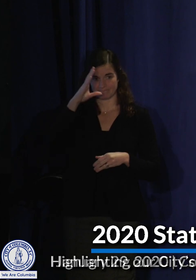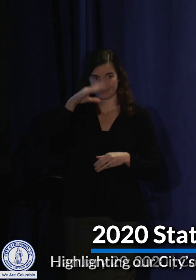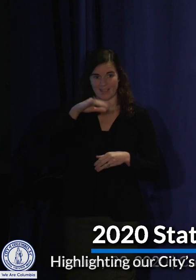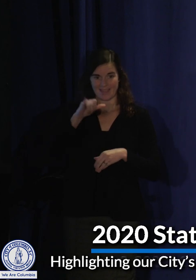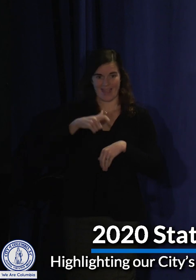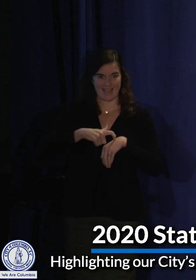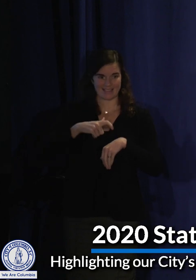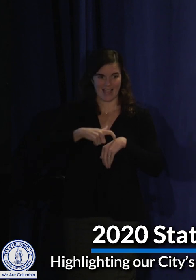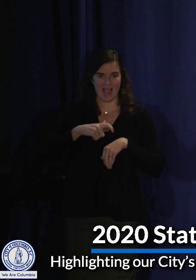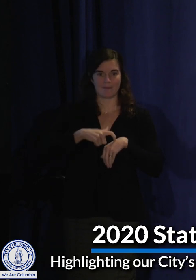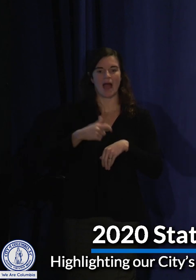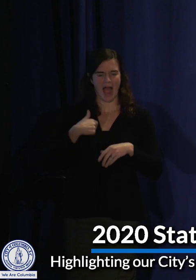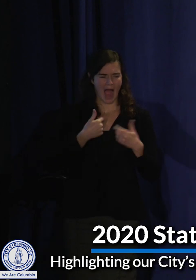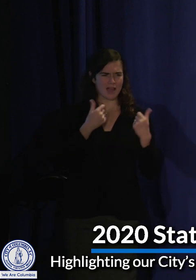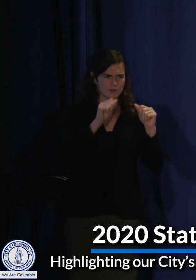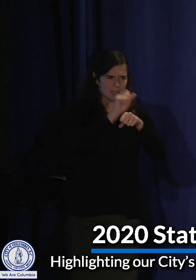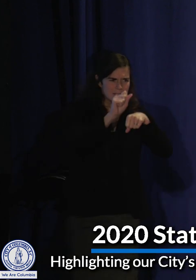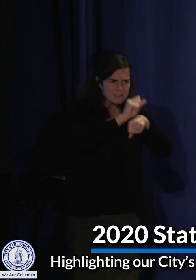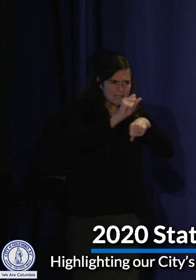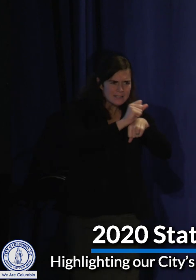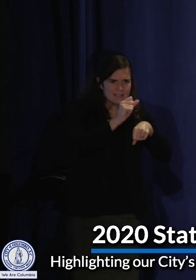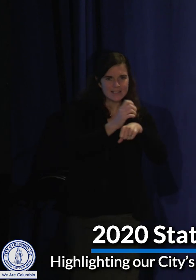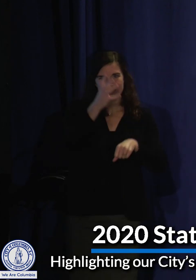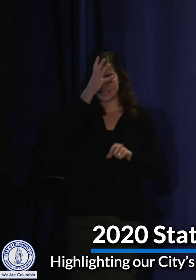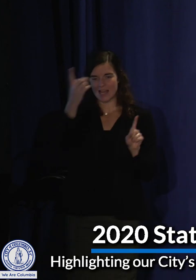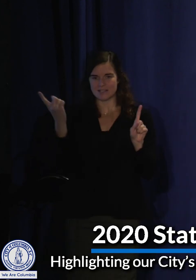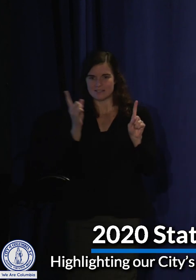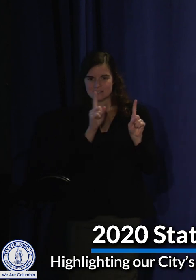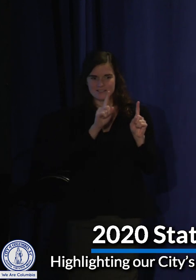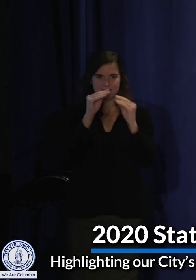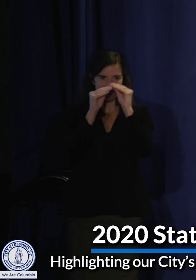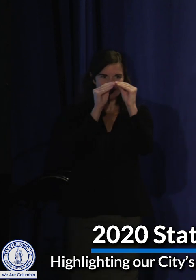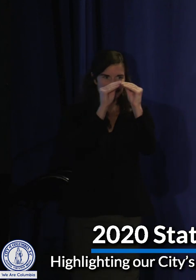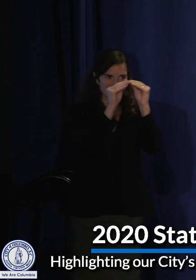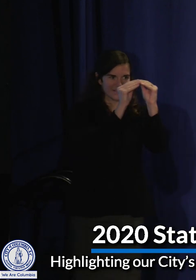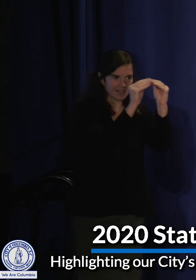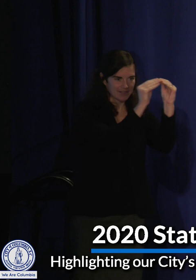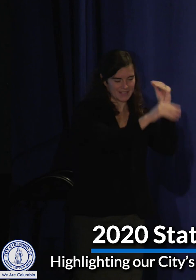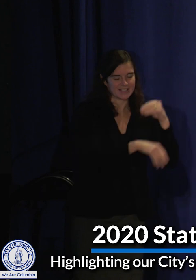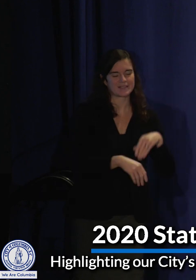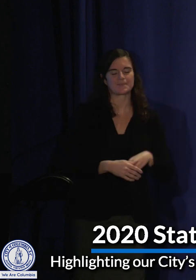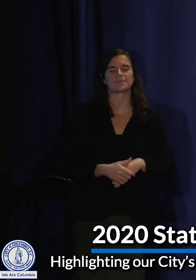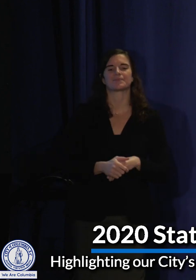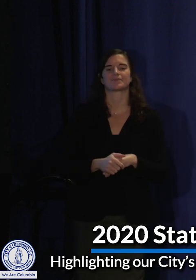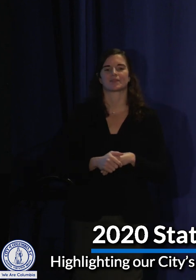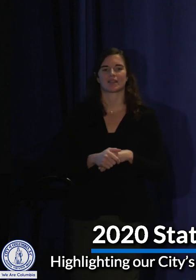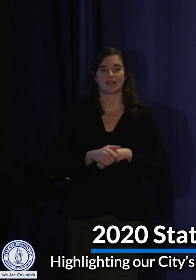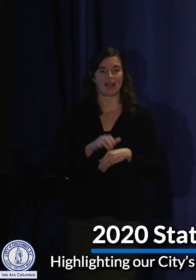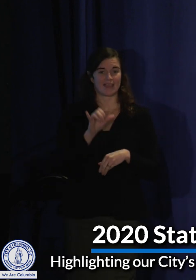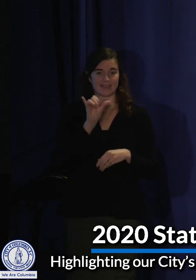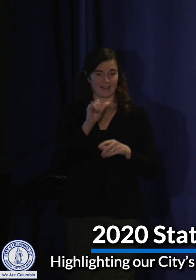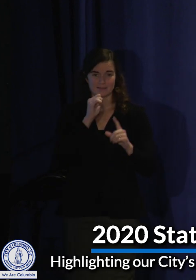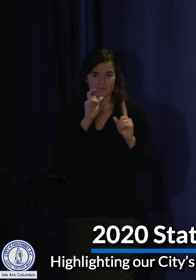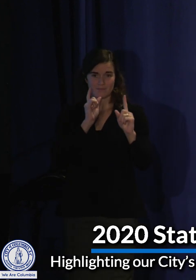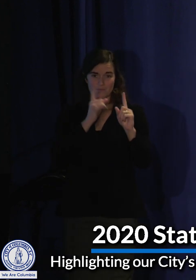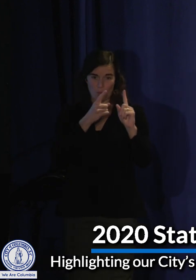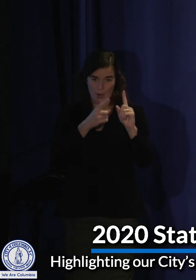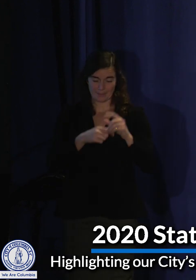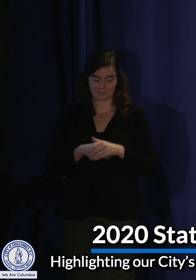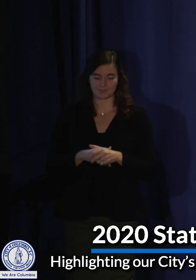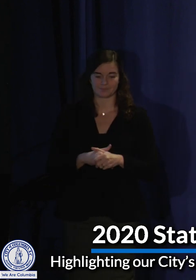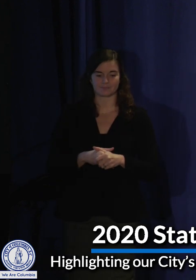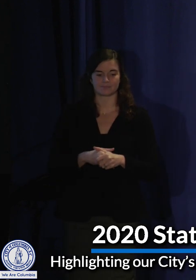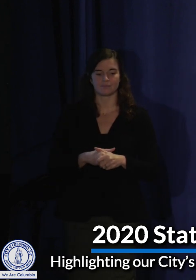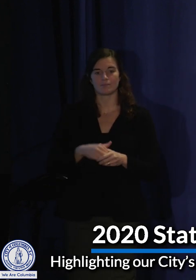course, he'd go back and fix everything I messed up not long after we were done, but that wasn't the point.